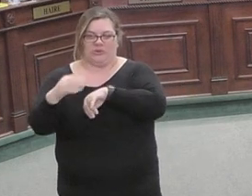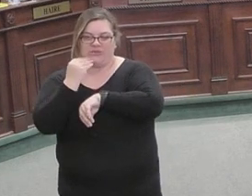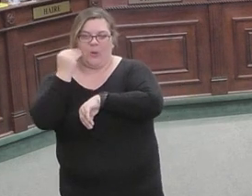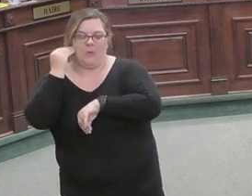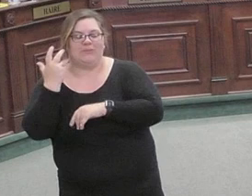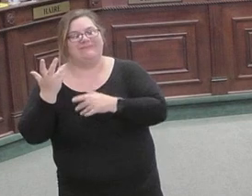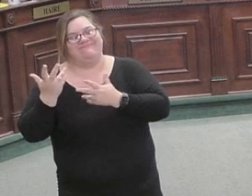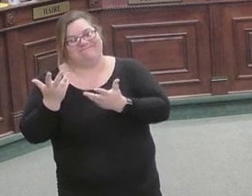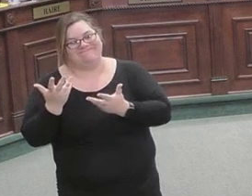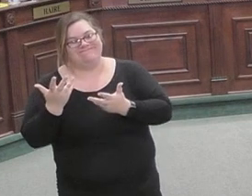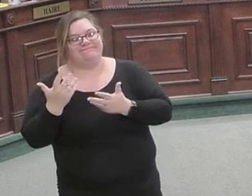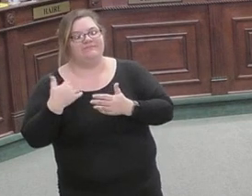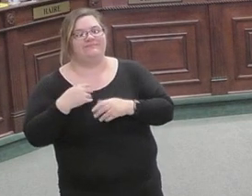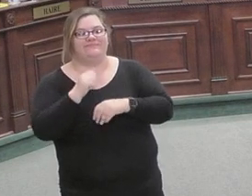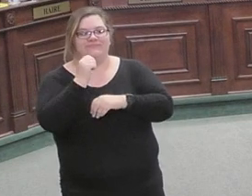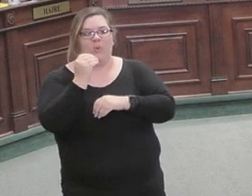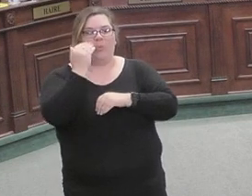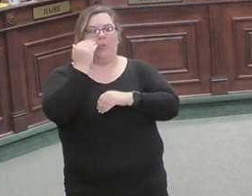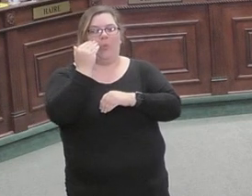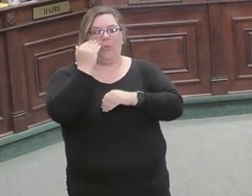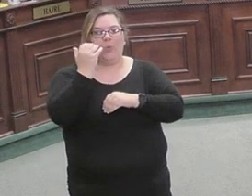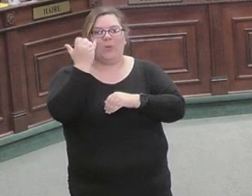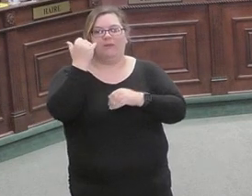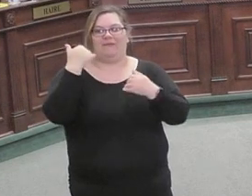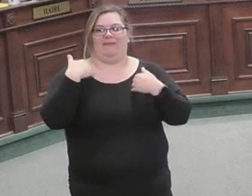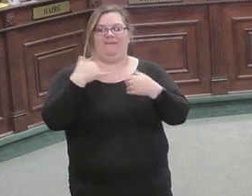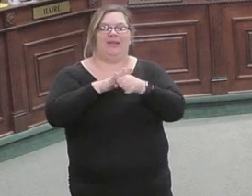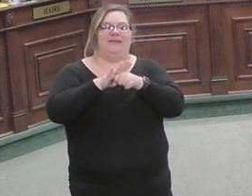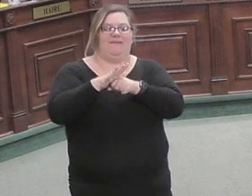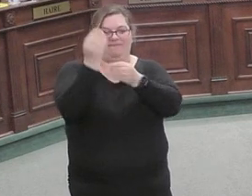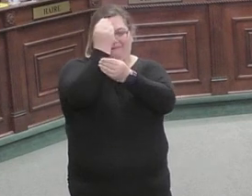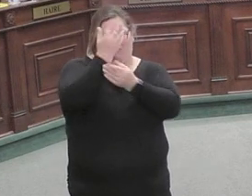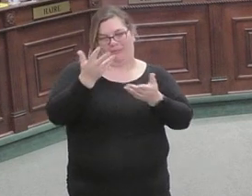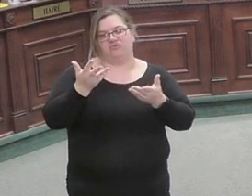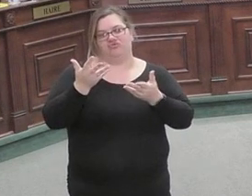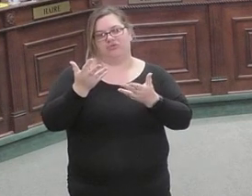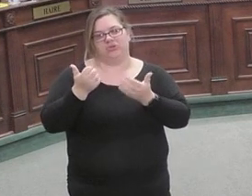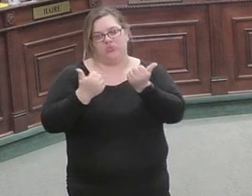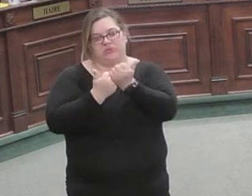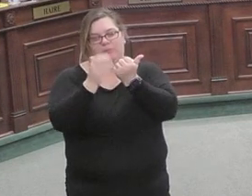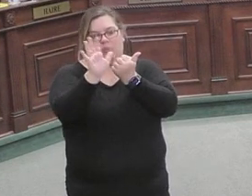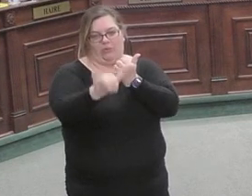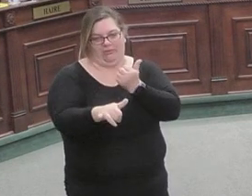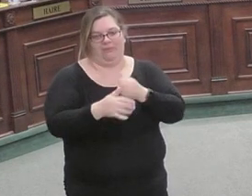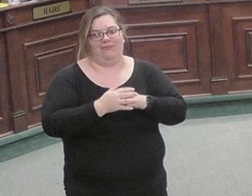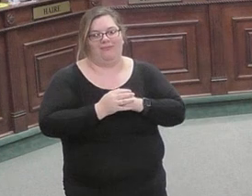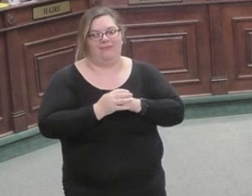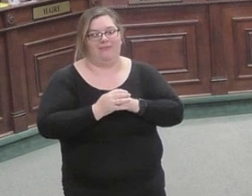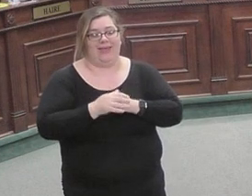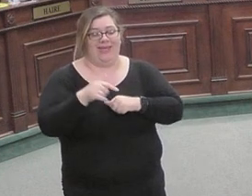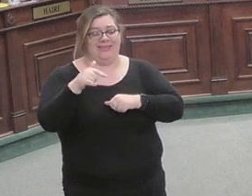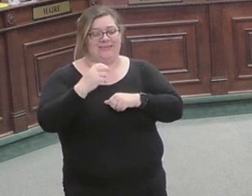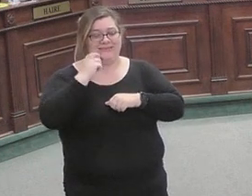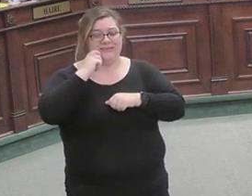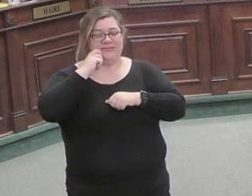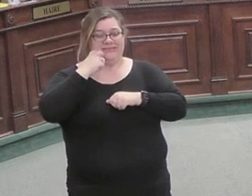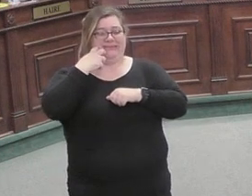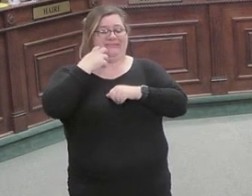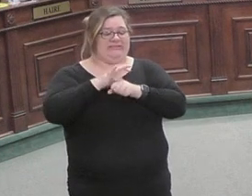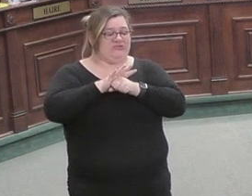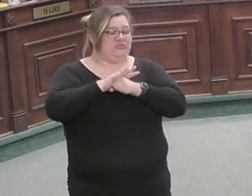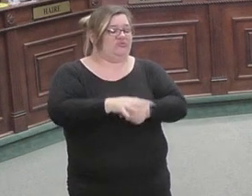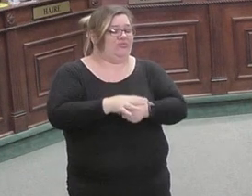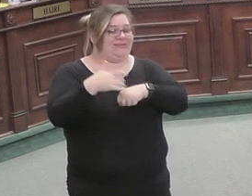just, you know, I just don't know if I have enough data to support that. This is a tense time where stress levels are high because of